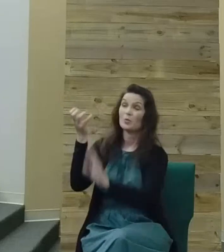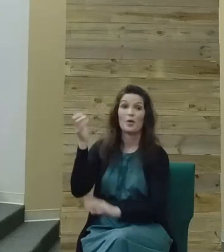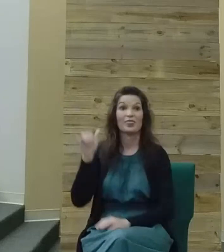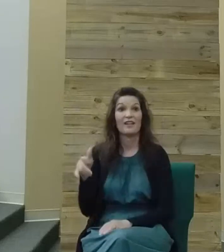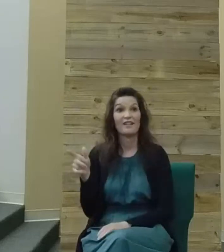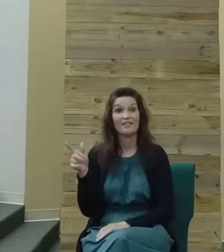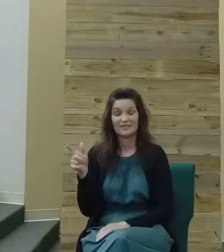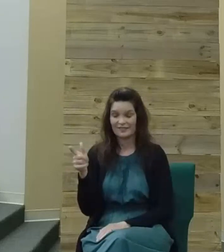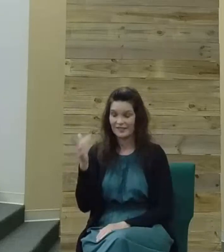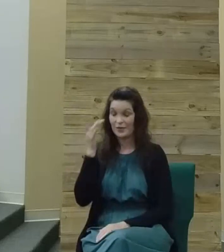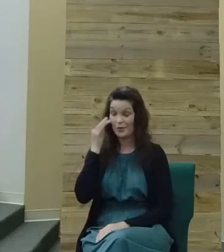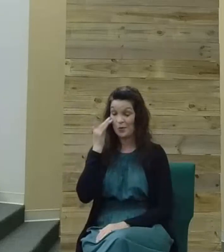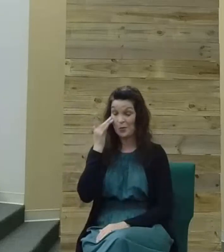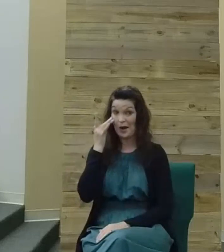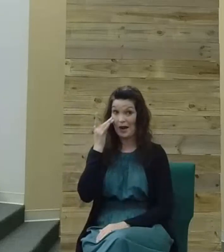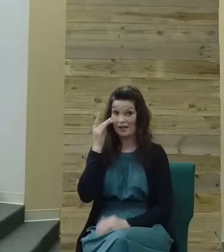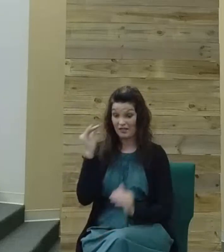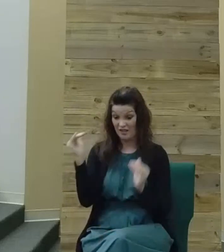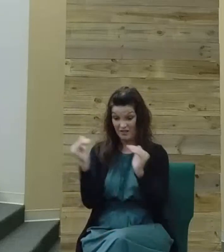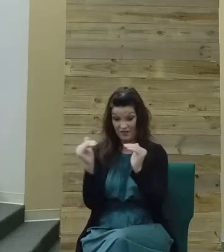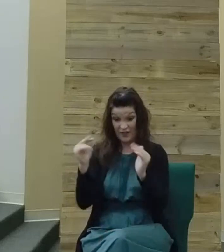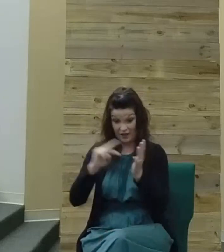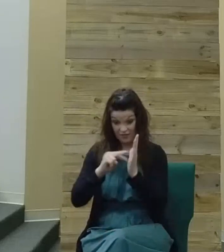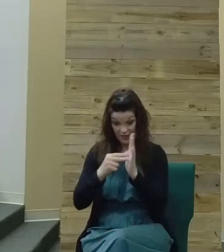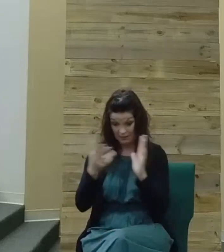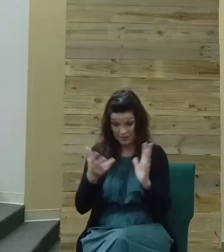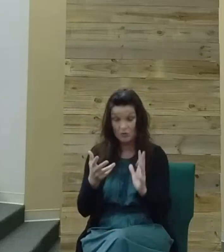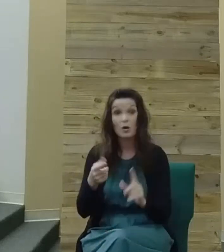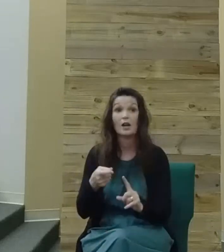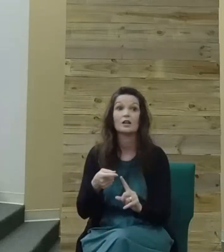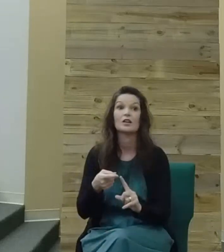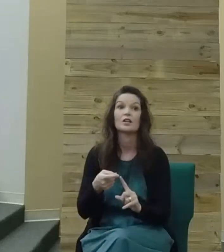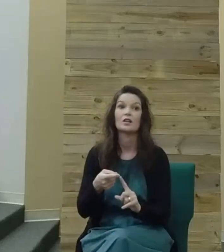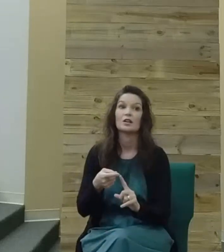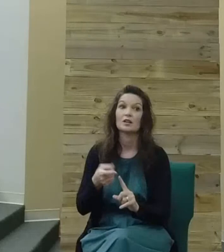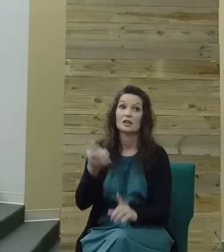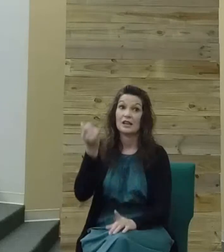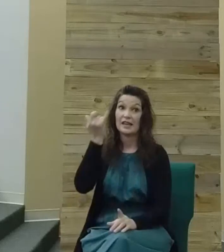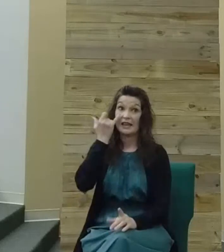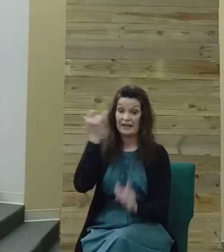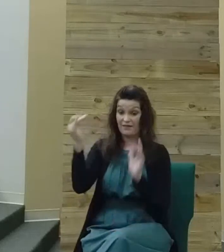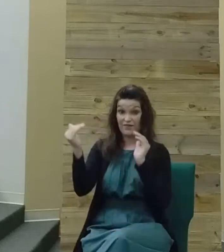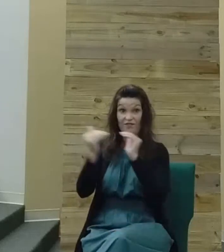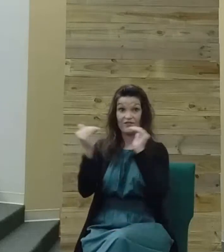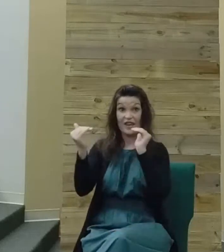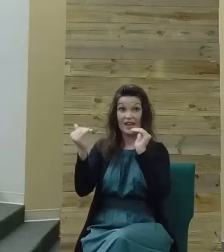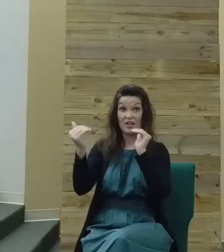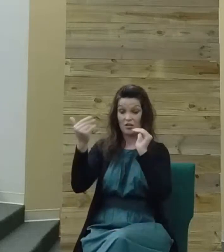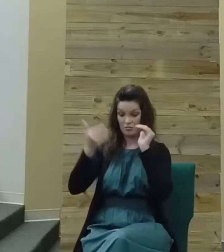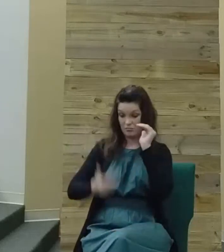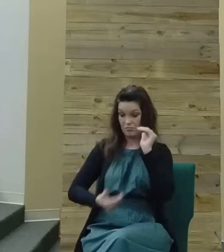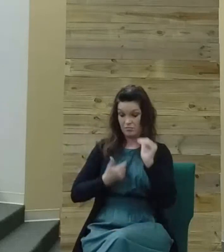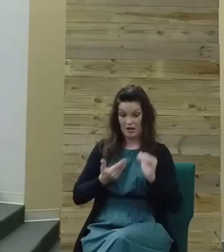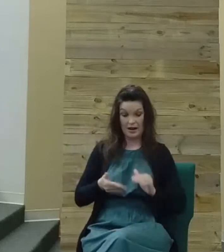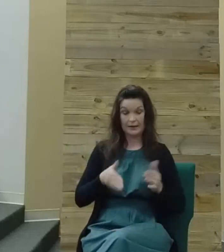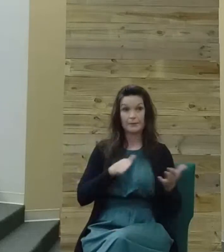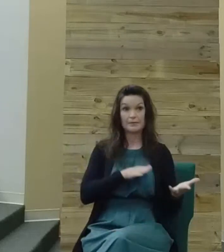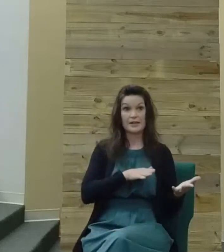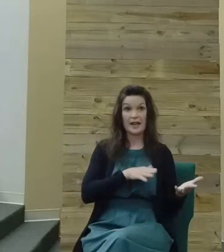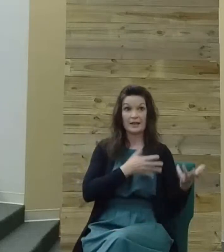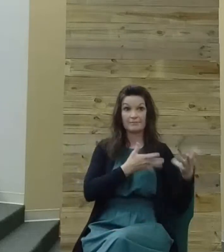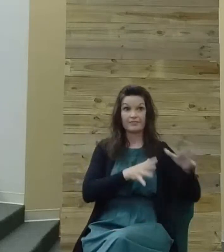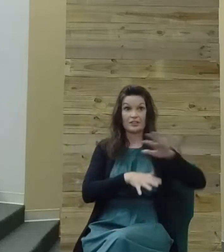reconciliation. Because I know what fair means. If God treats me fairly, that means I'm dead in